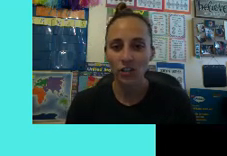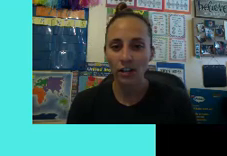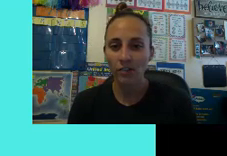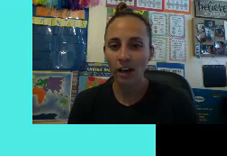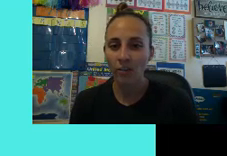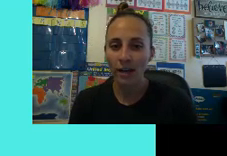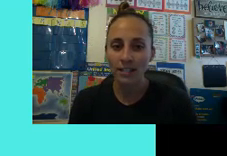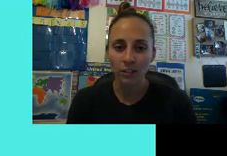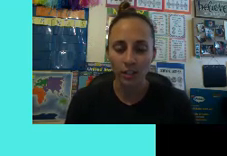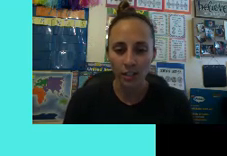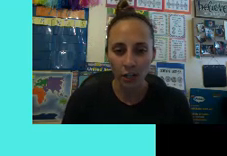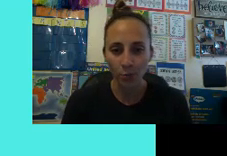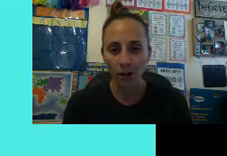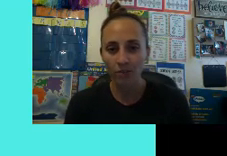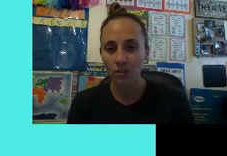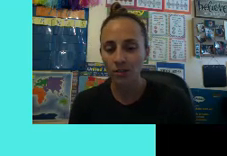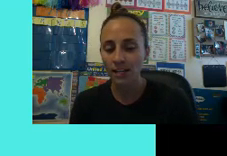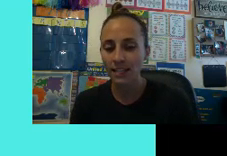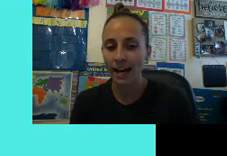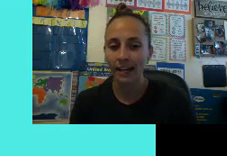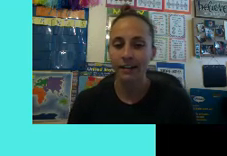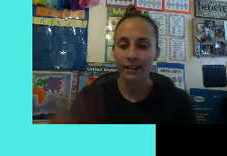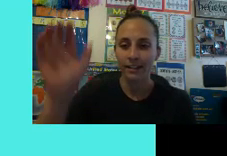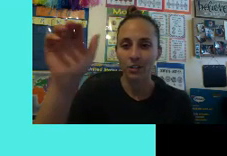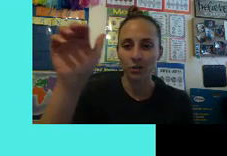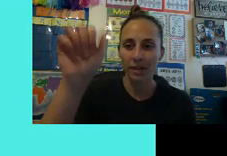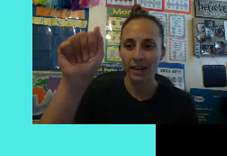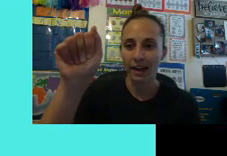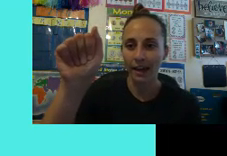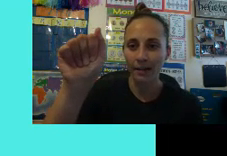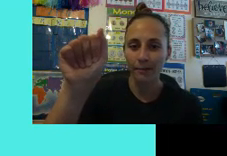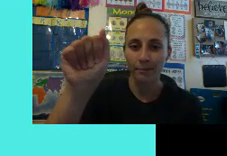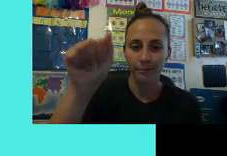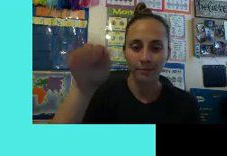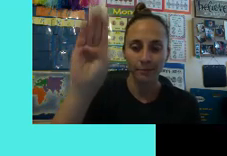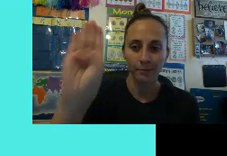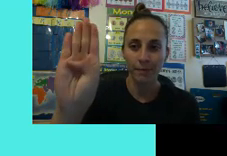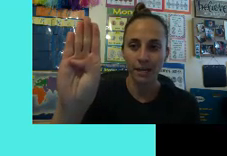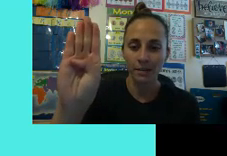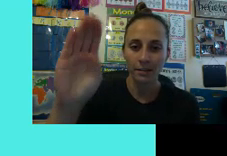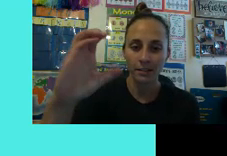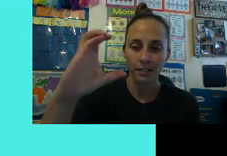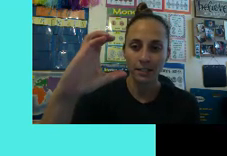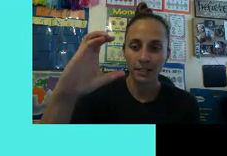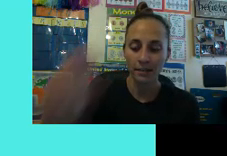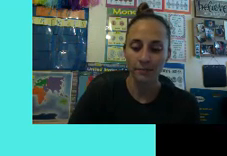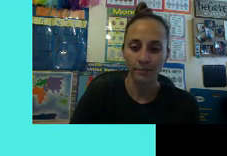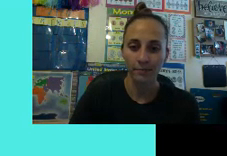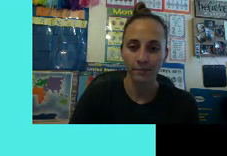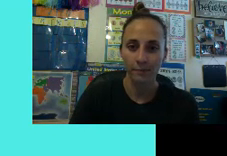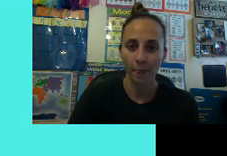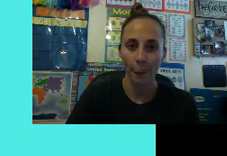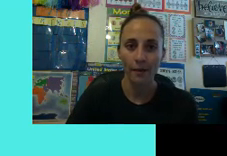each new letter of the alphabet is learned, a new part of the story is added. Do it with me. A, B, C.